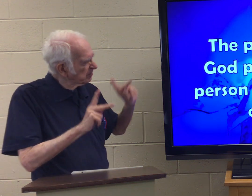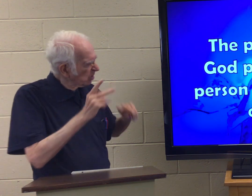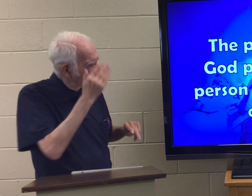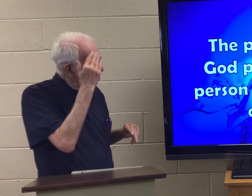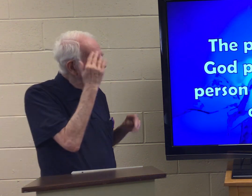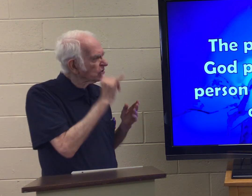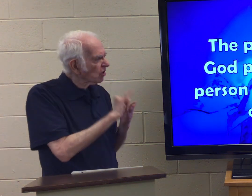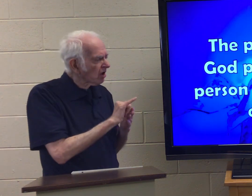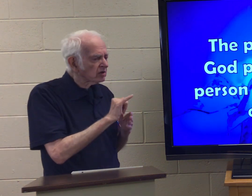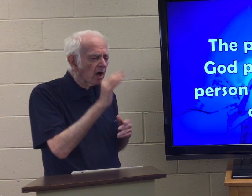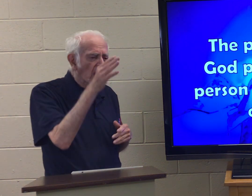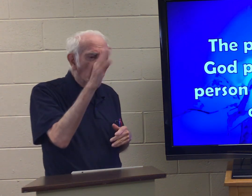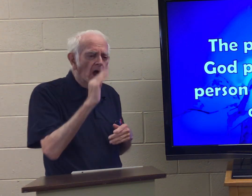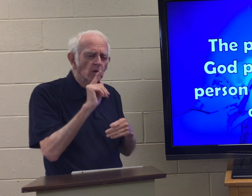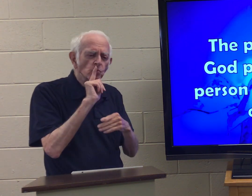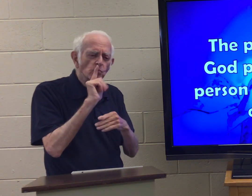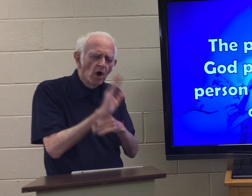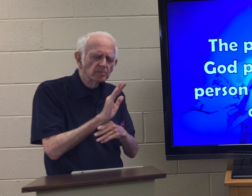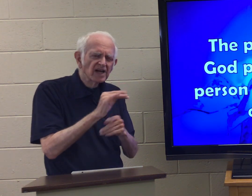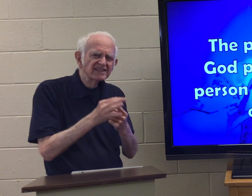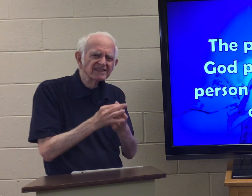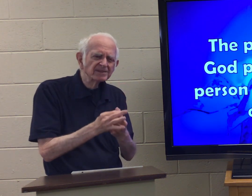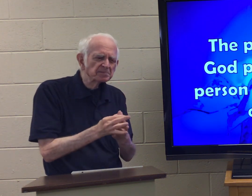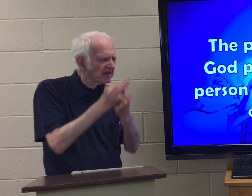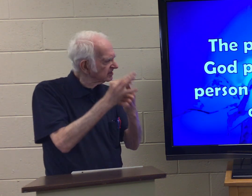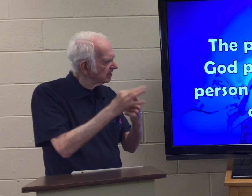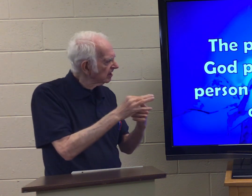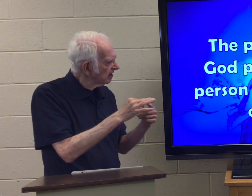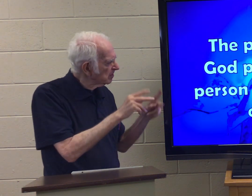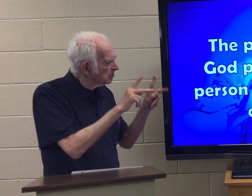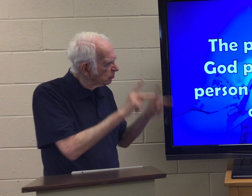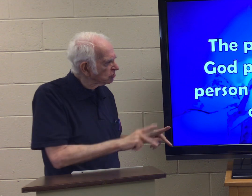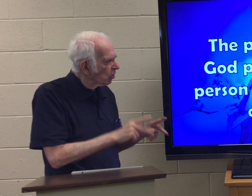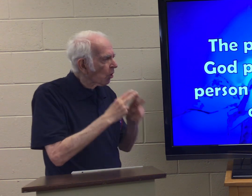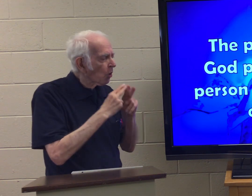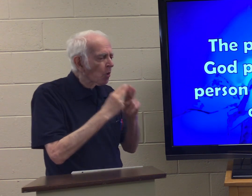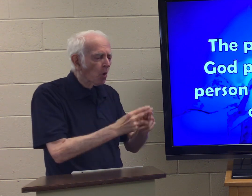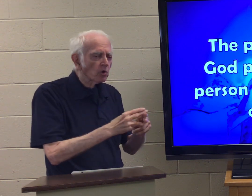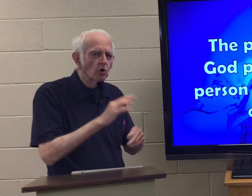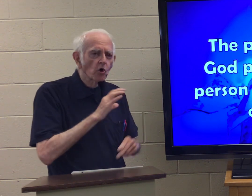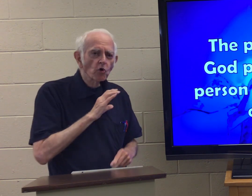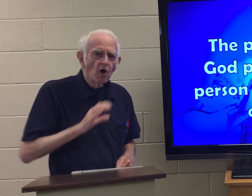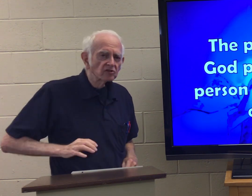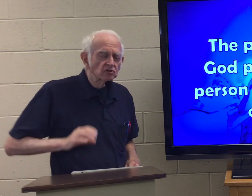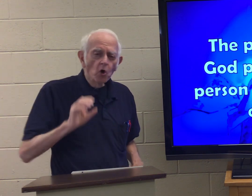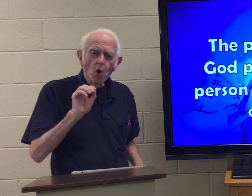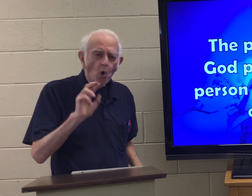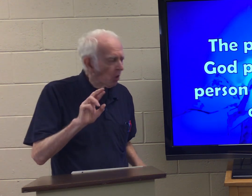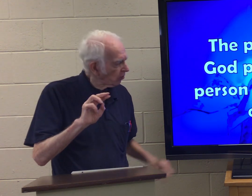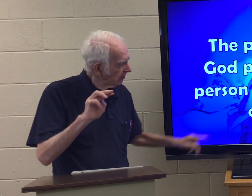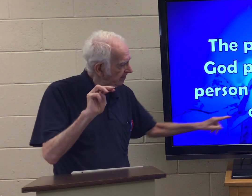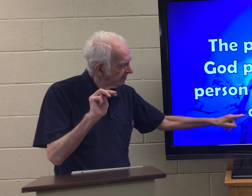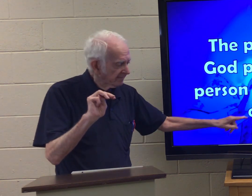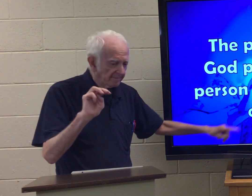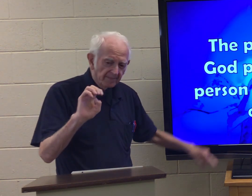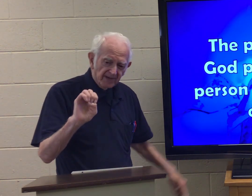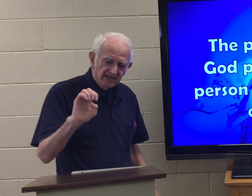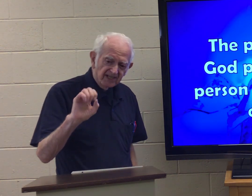The people knew that God promised a special person called the Christ or